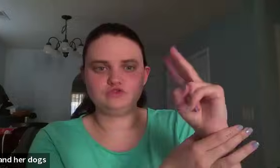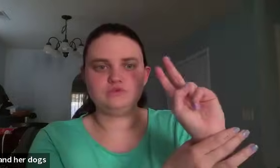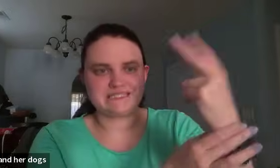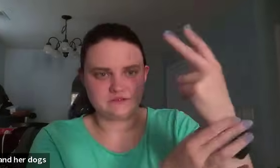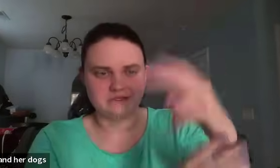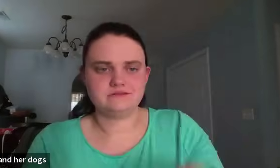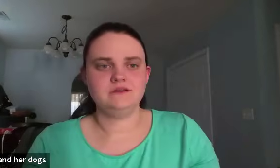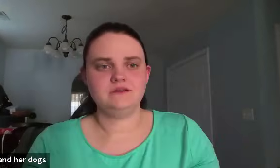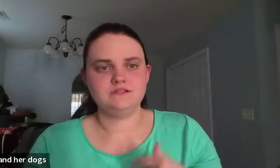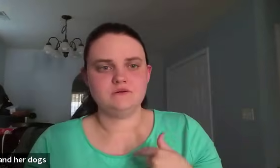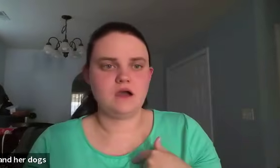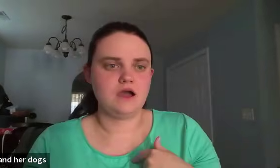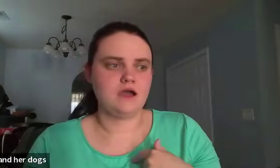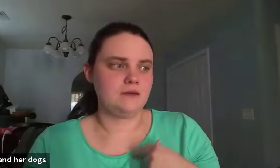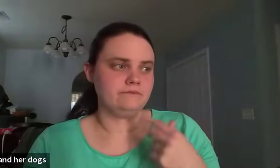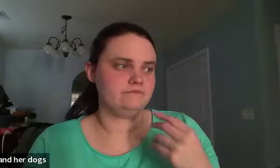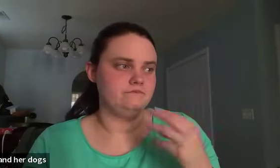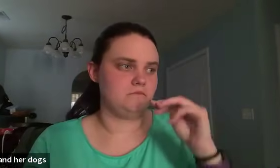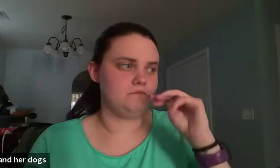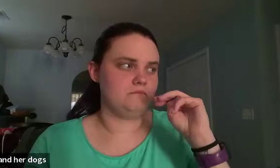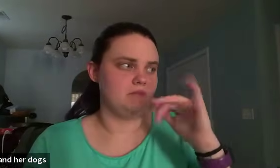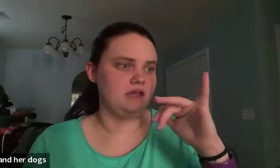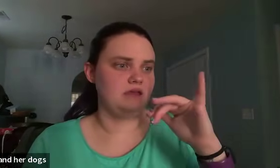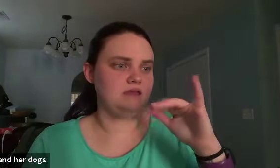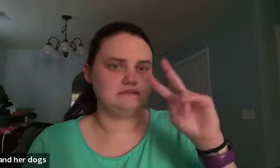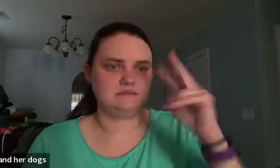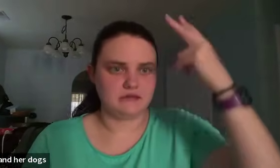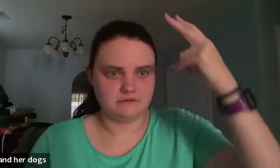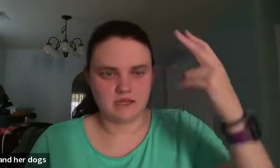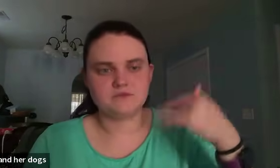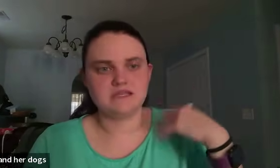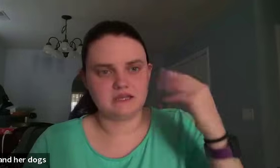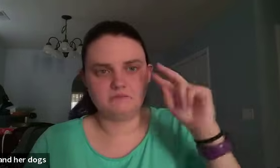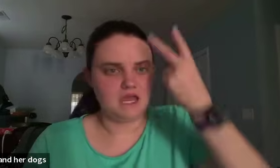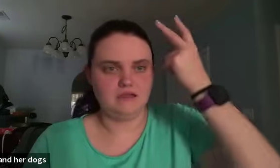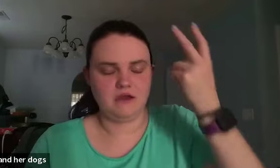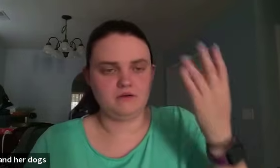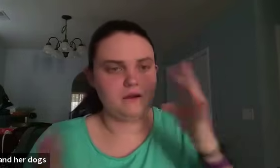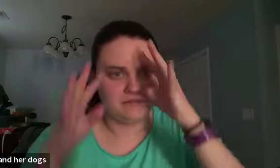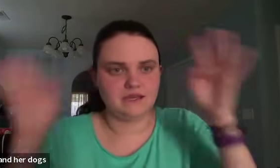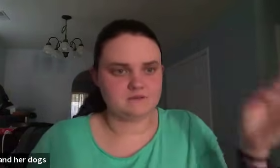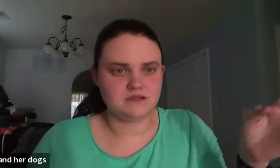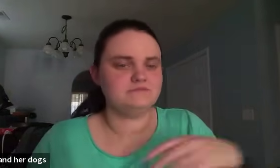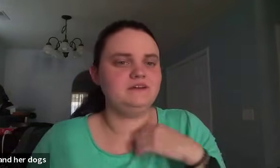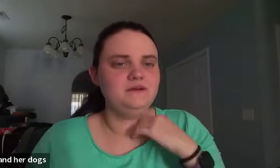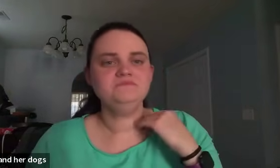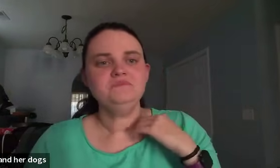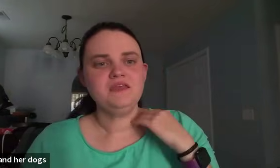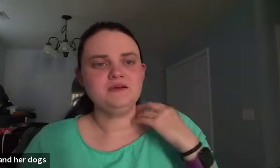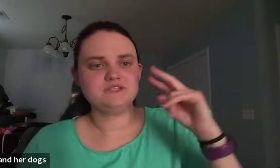little twist to it. So I'm May 2nd. Like I'm the second May. I don't know. I'm making up stuff. But